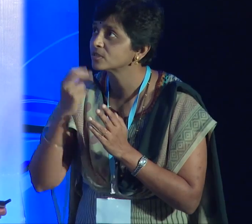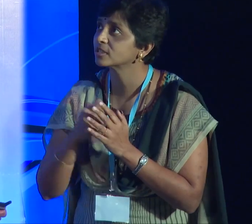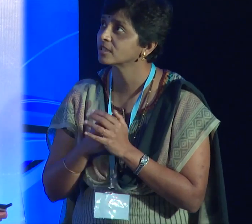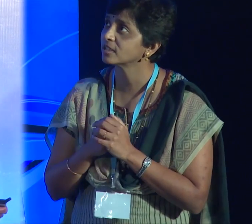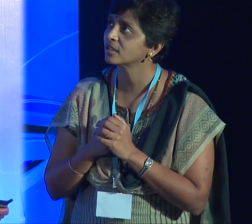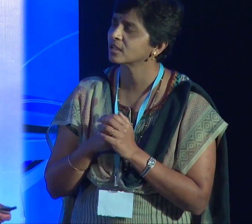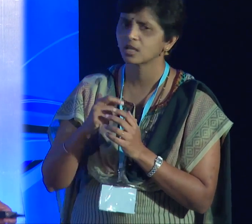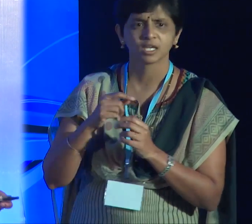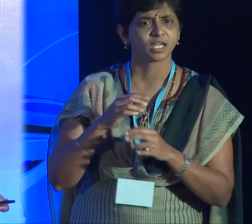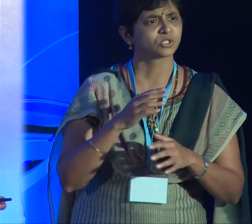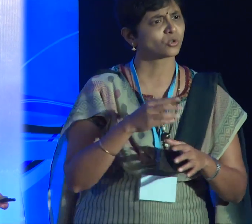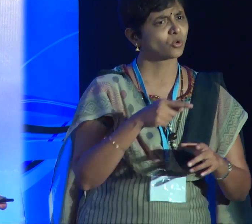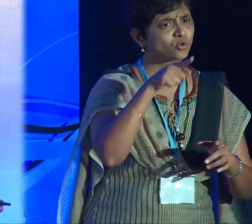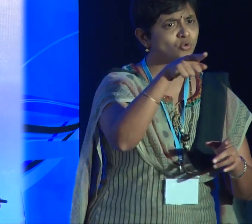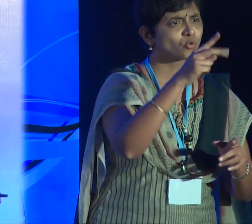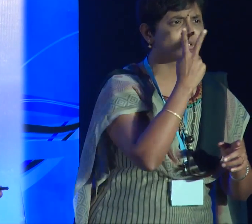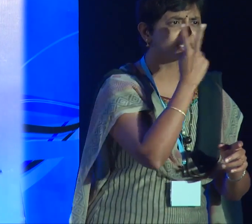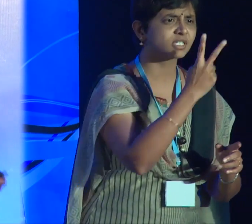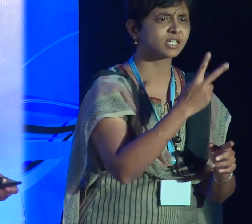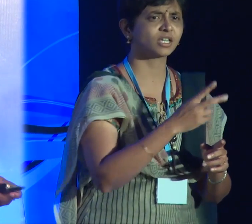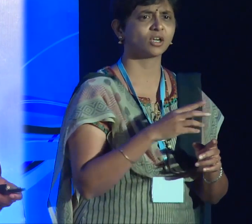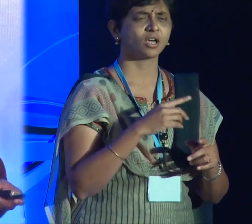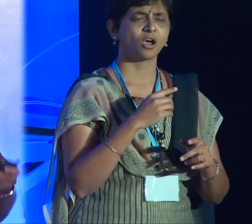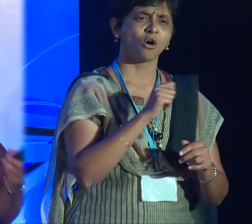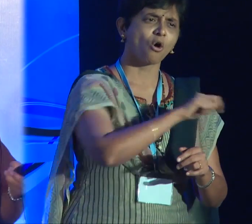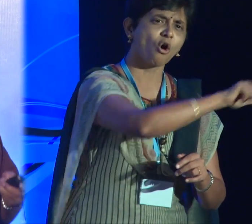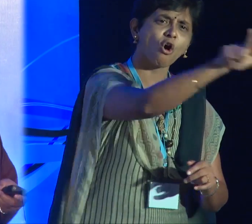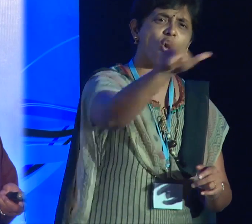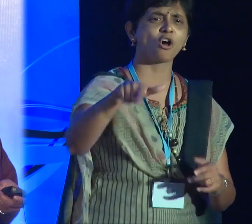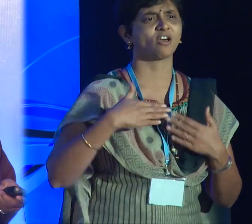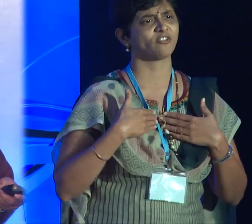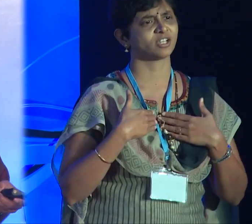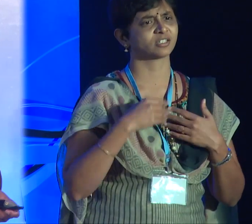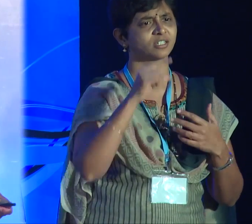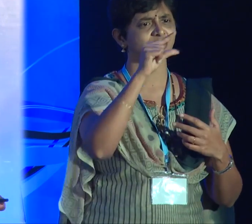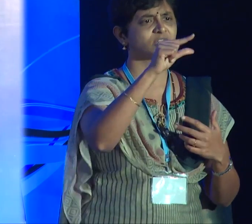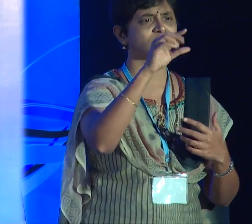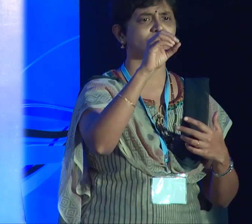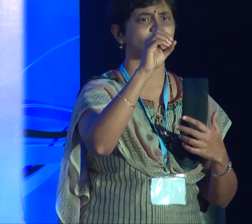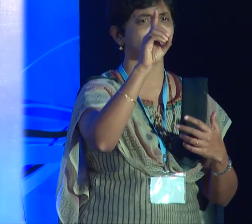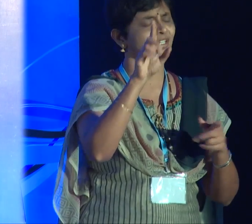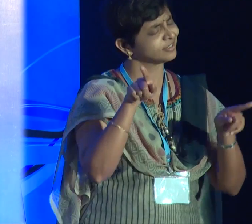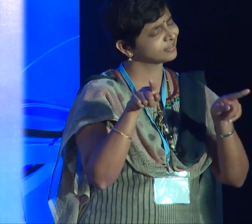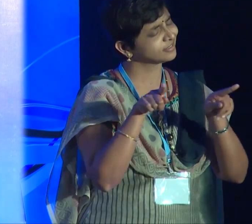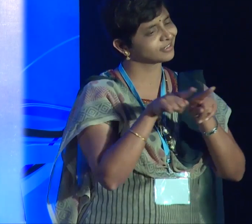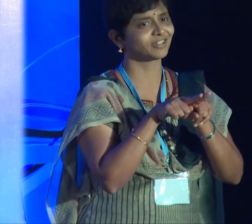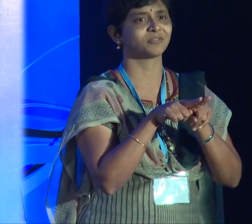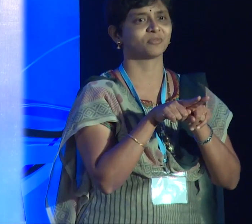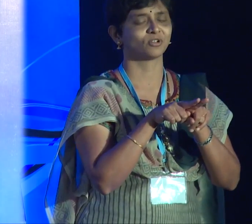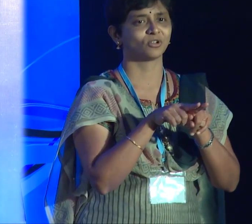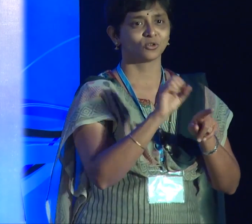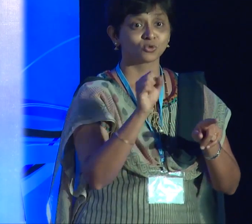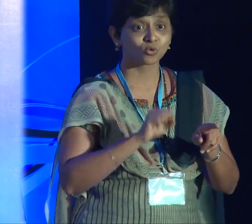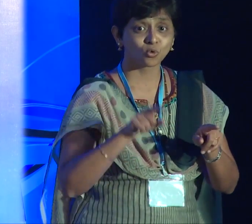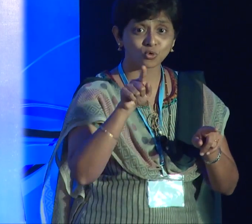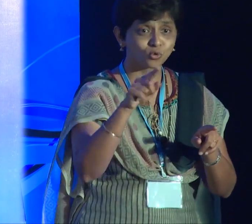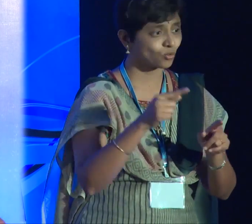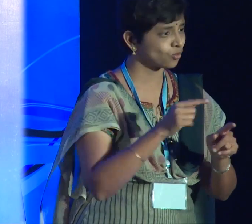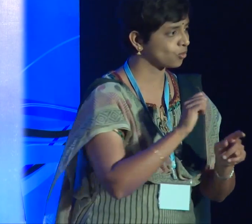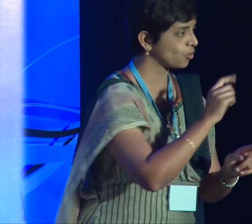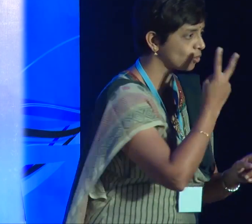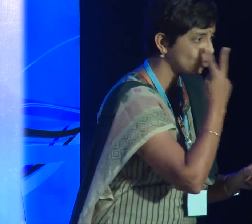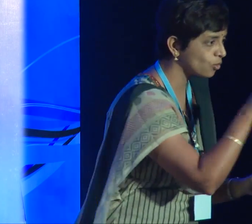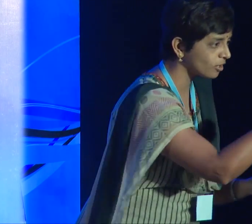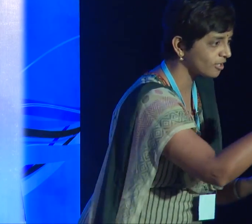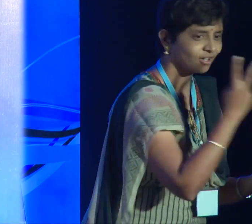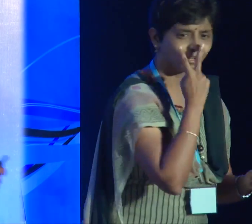in everything. Unfortunately, what do? When we are given the standard instruction, darshan karo, look, we go to the